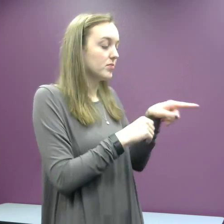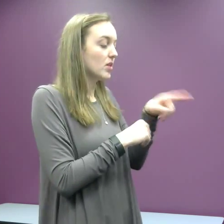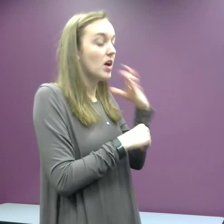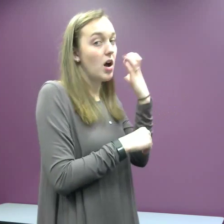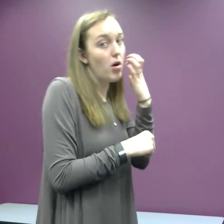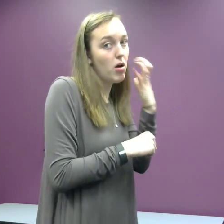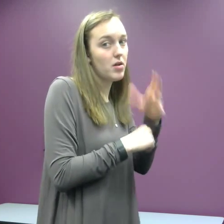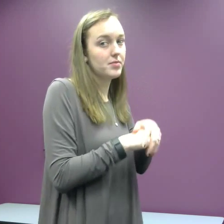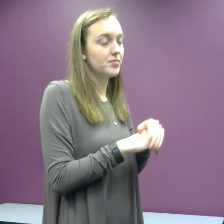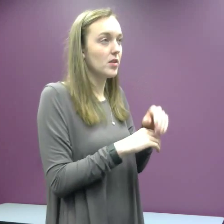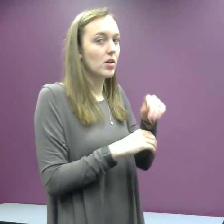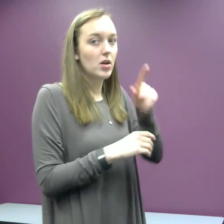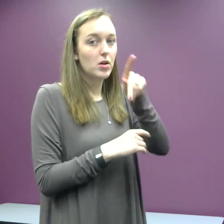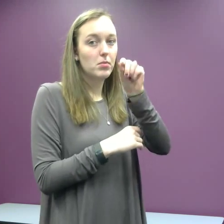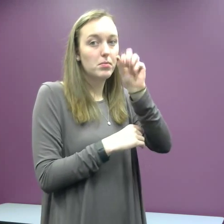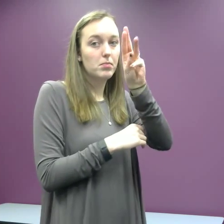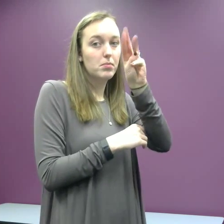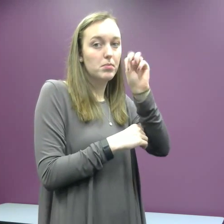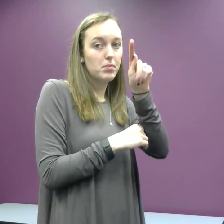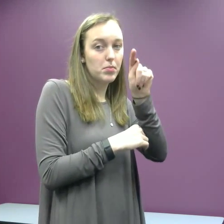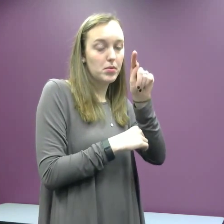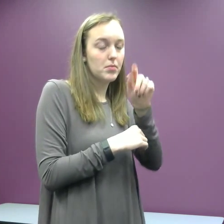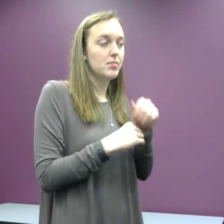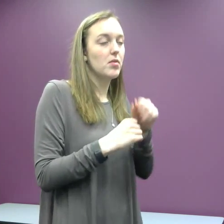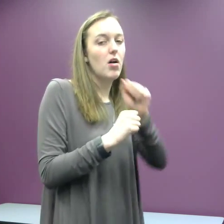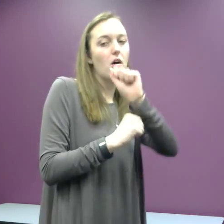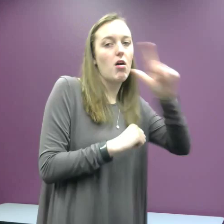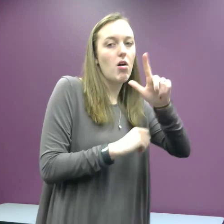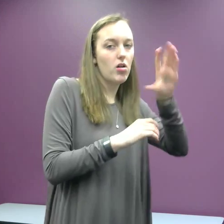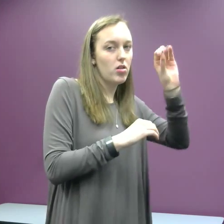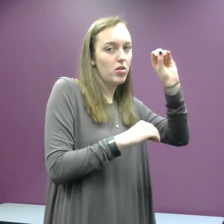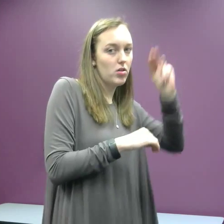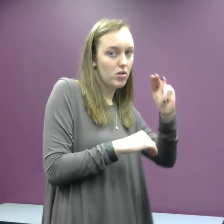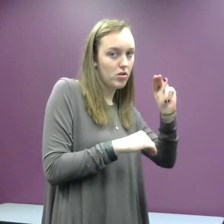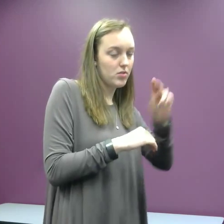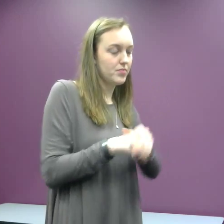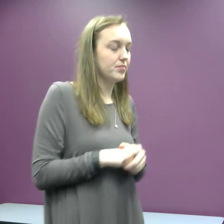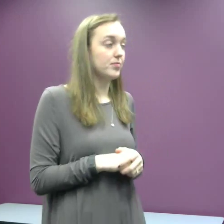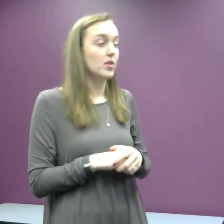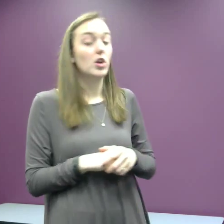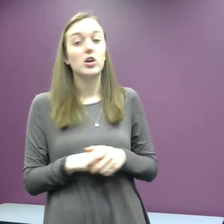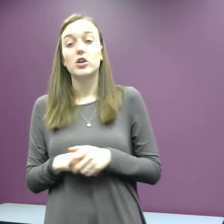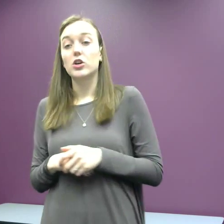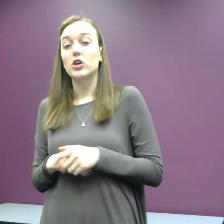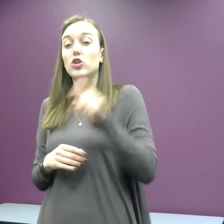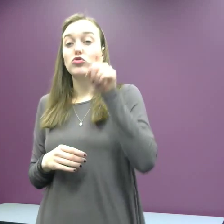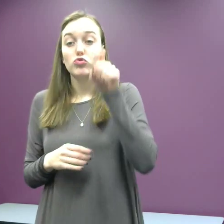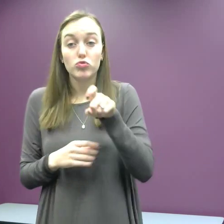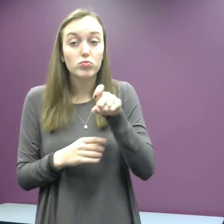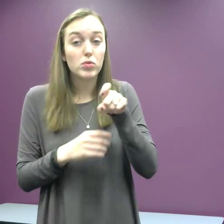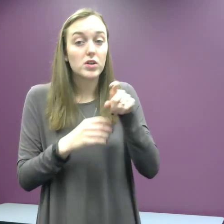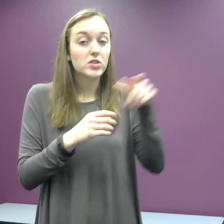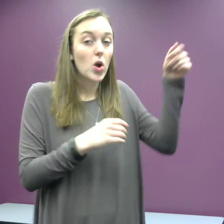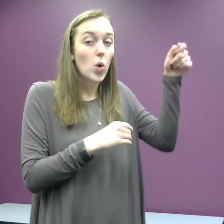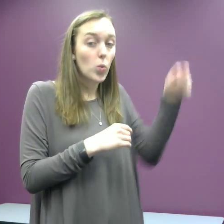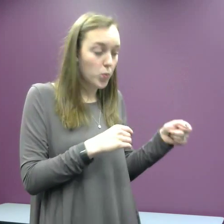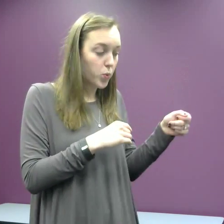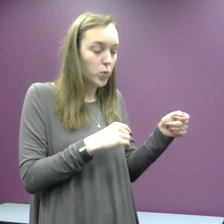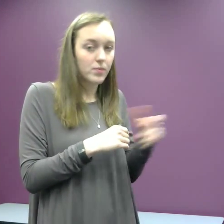warm water to sip. Turning it off is a little more important because you can't really mess things up when you turn it on. But when